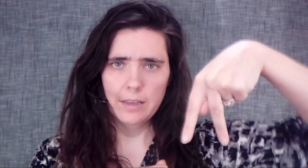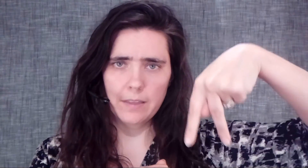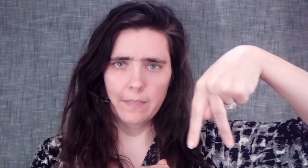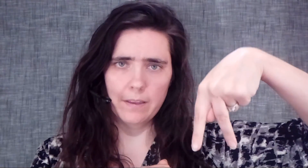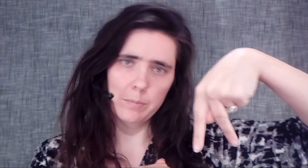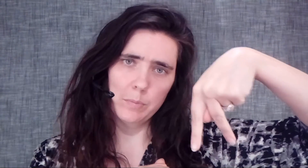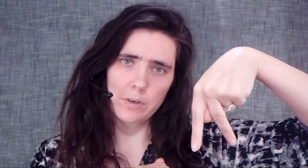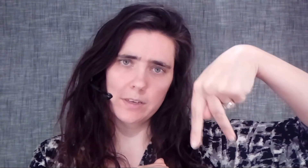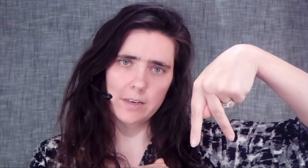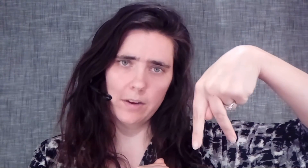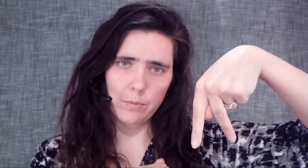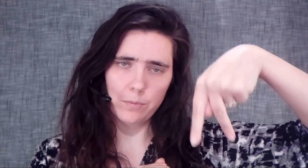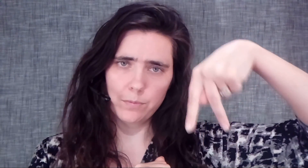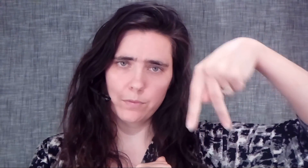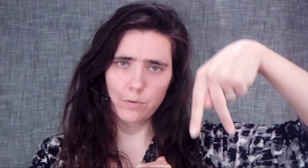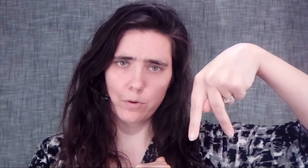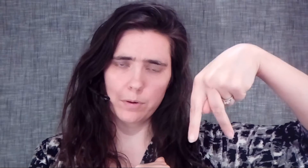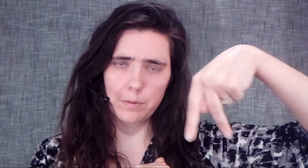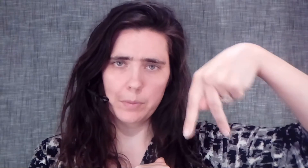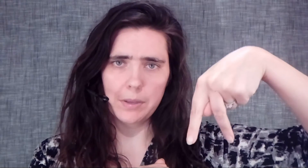and then put it down for a P.